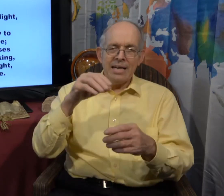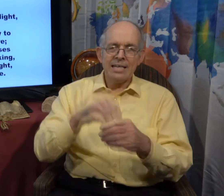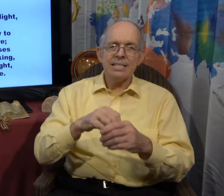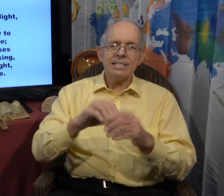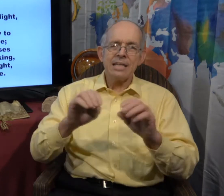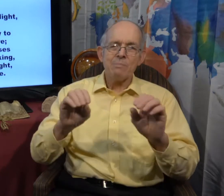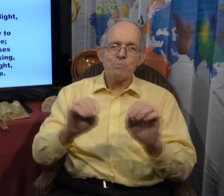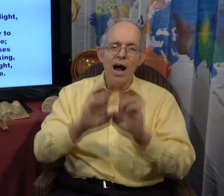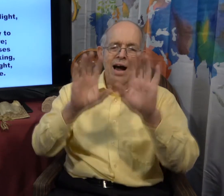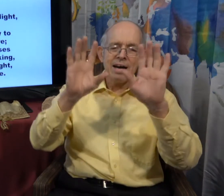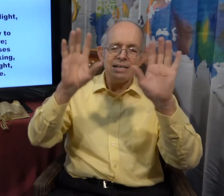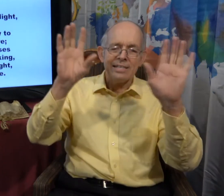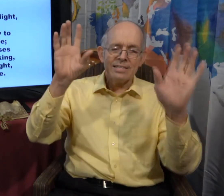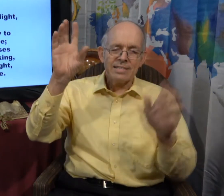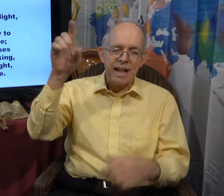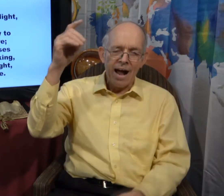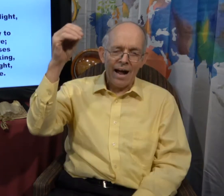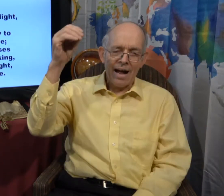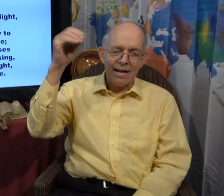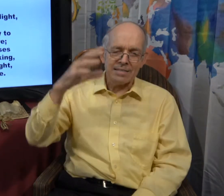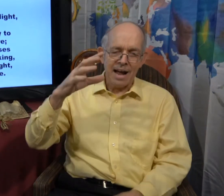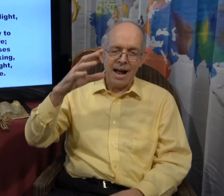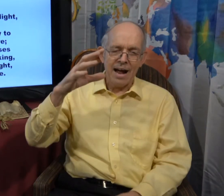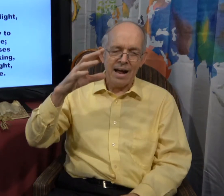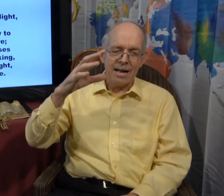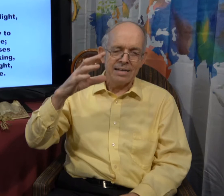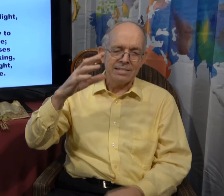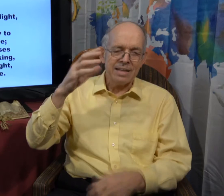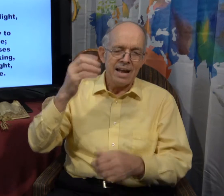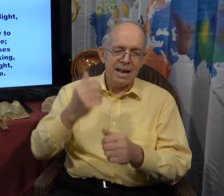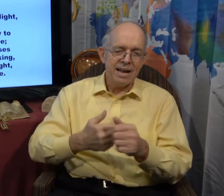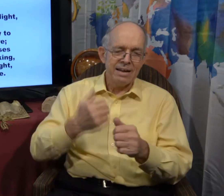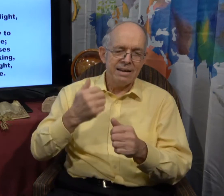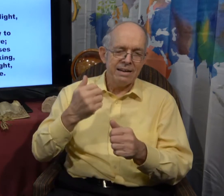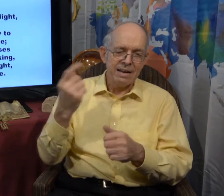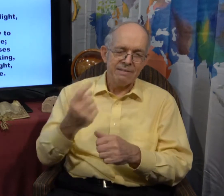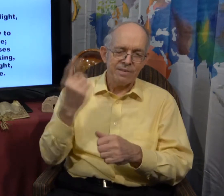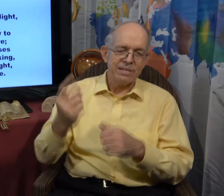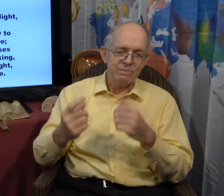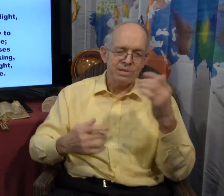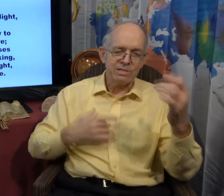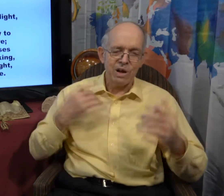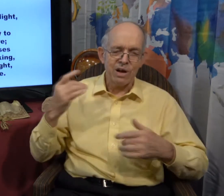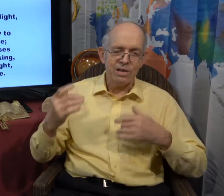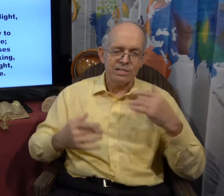mine. It's the bright last night, every